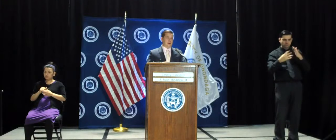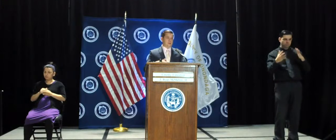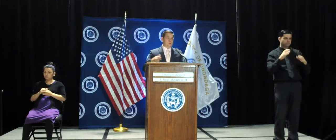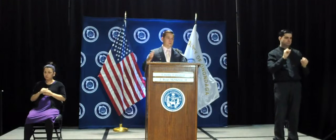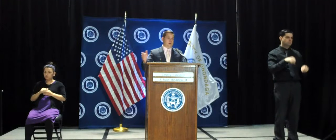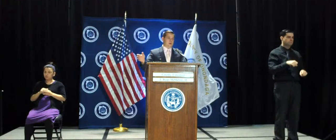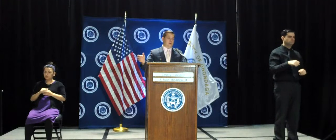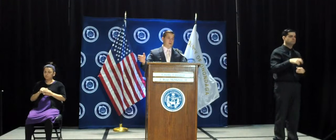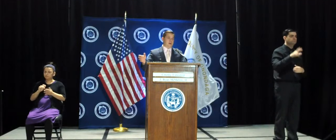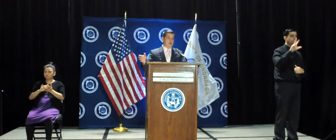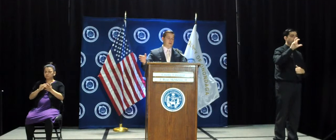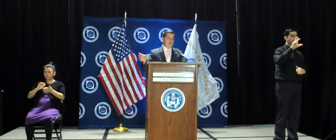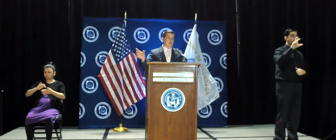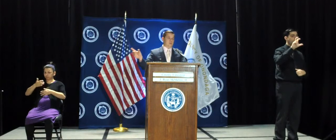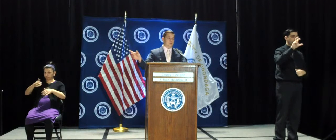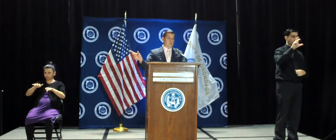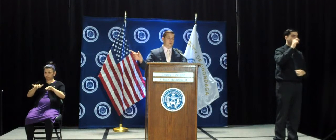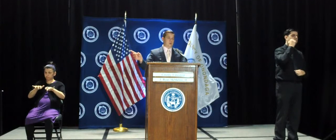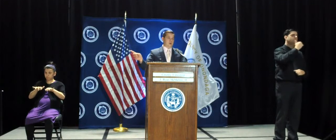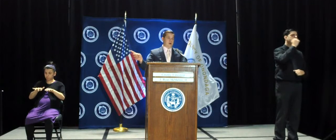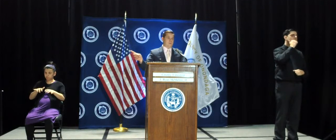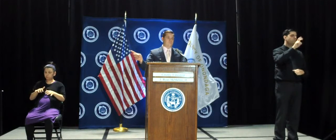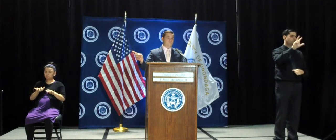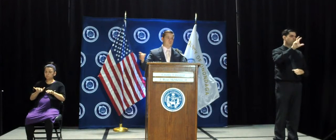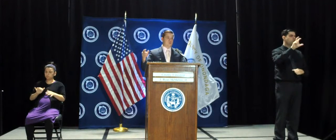that line. There's about 180 a day through the